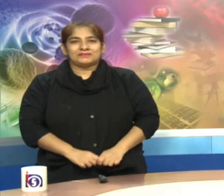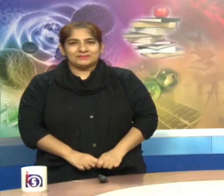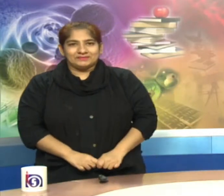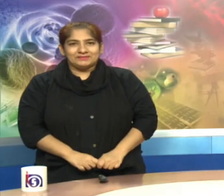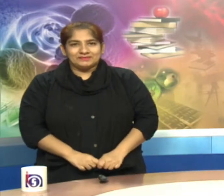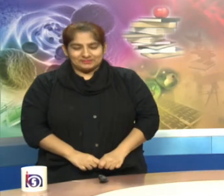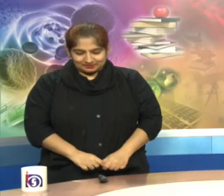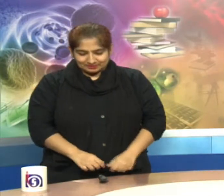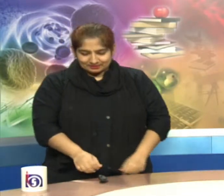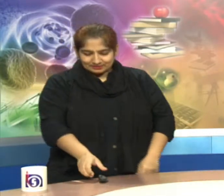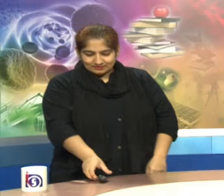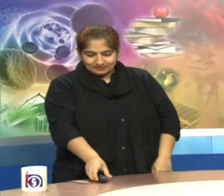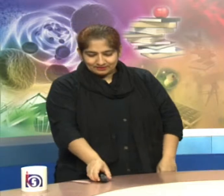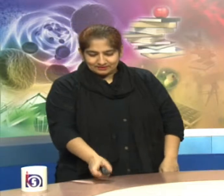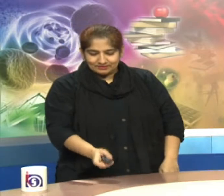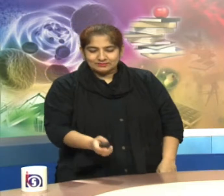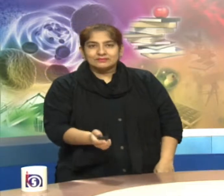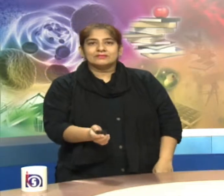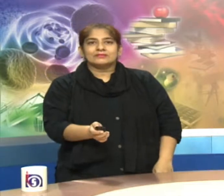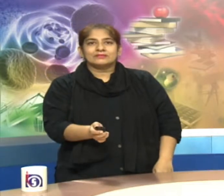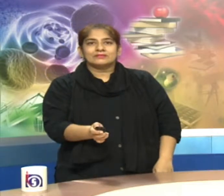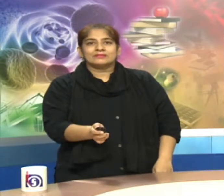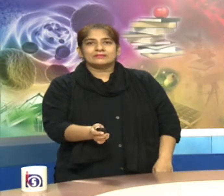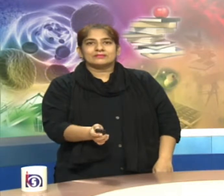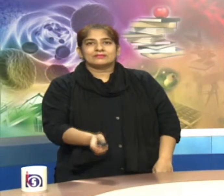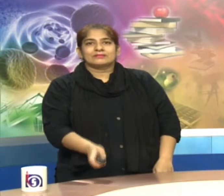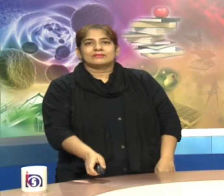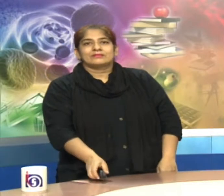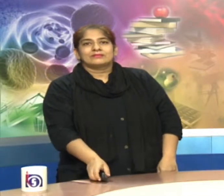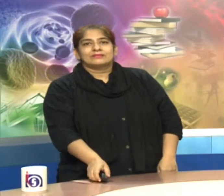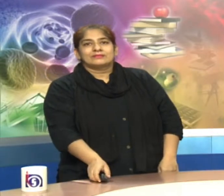it. So it's a benefit to the society.